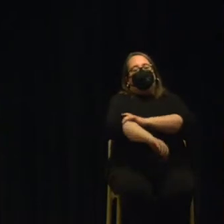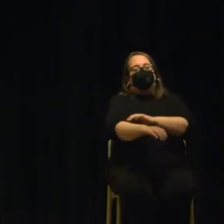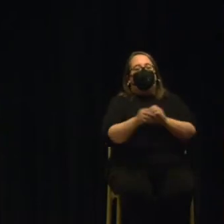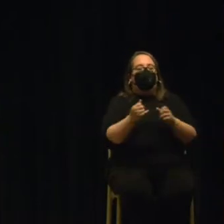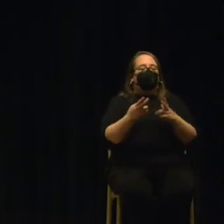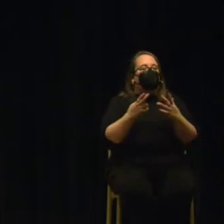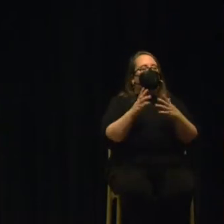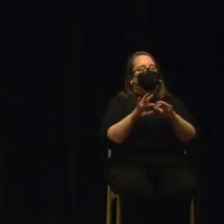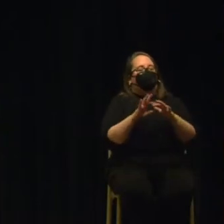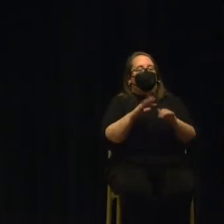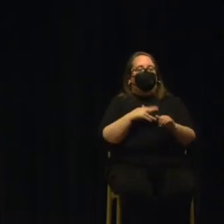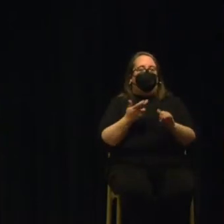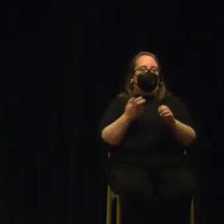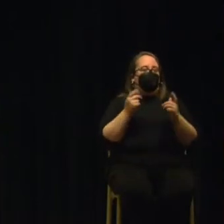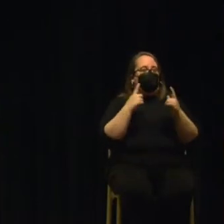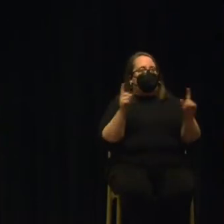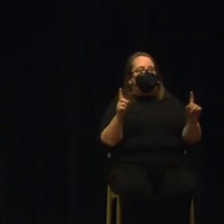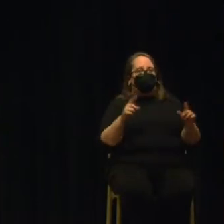my own housekeeping.